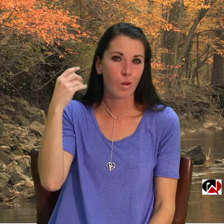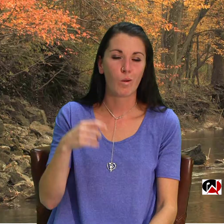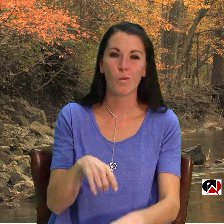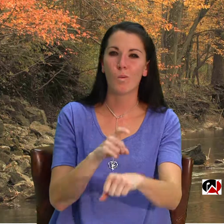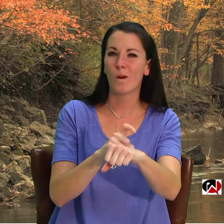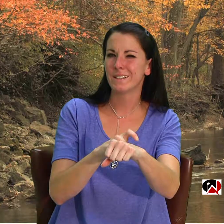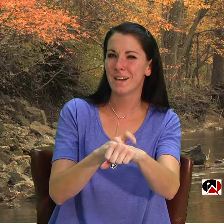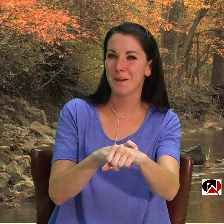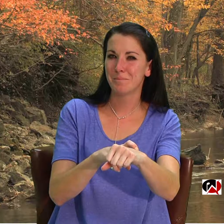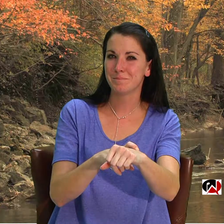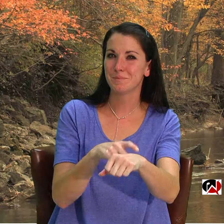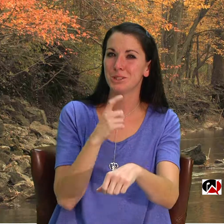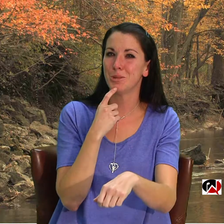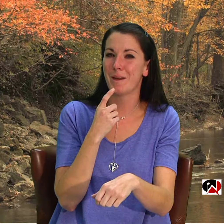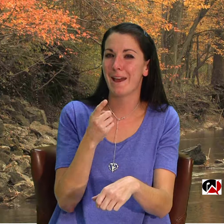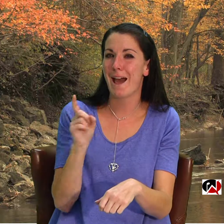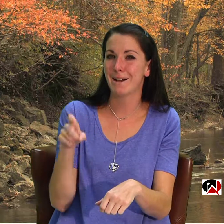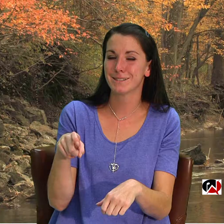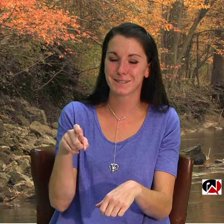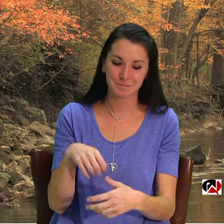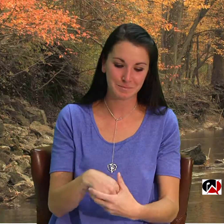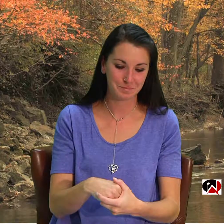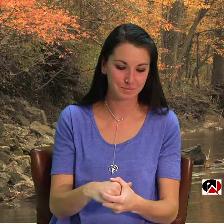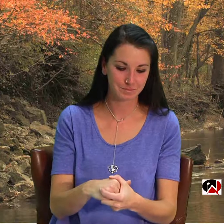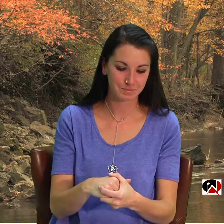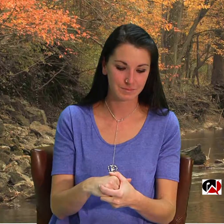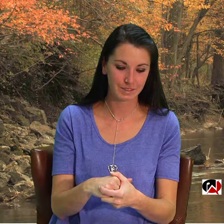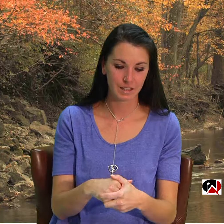to show you the sign for time.